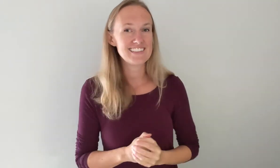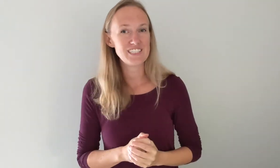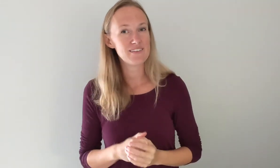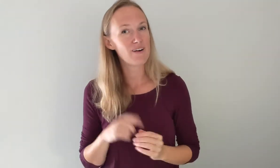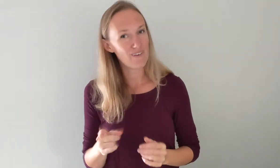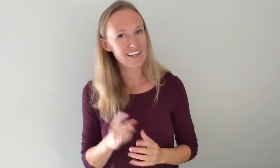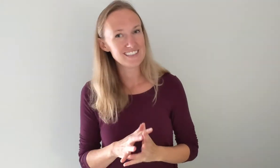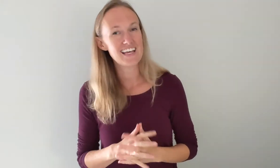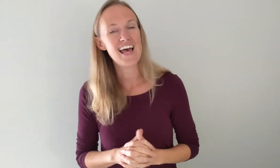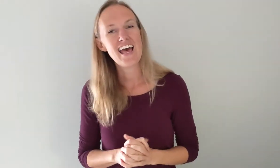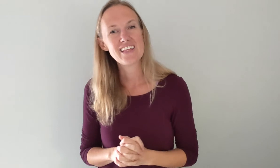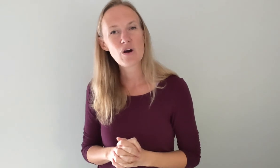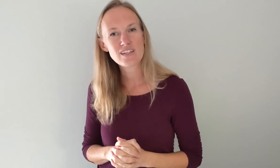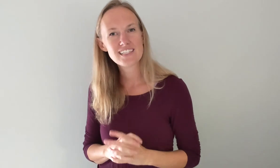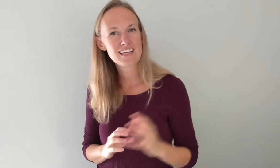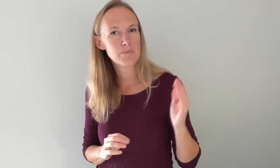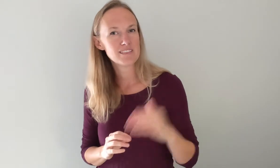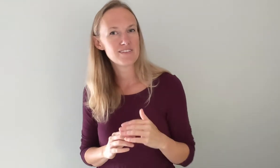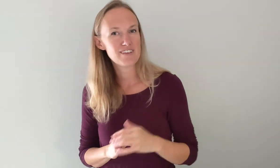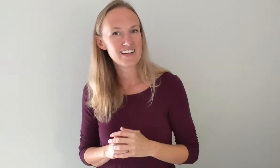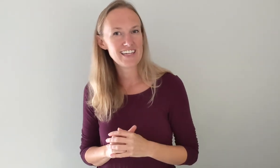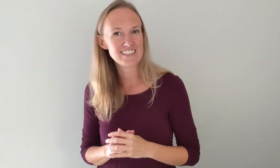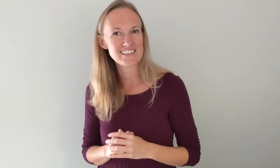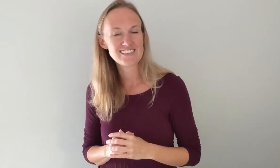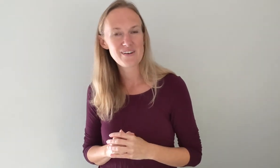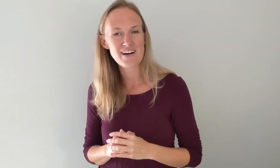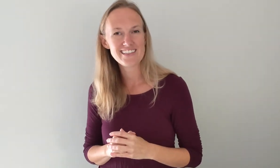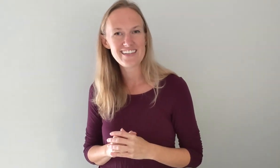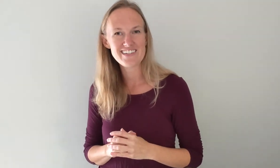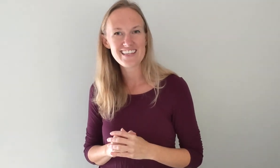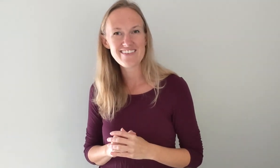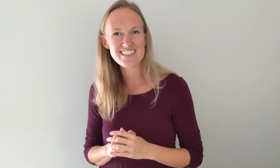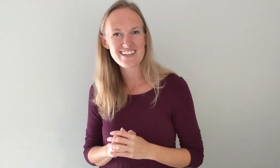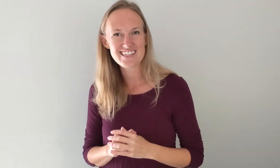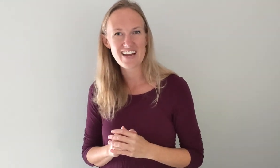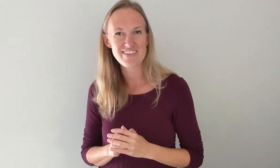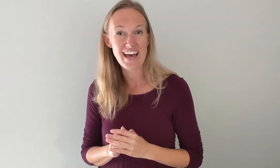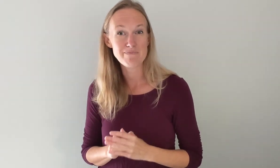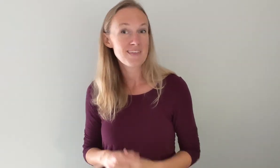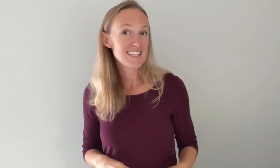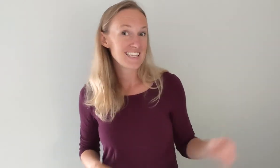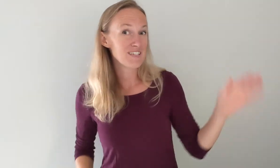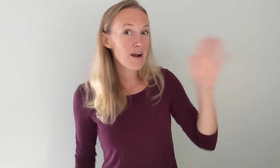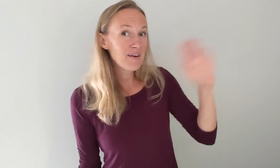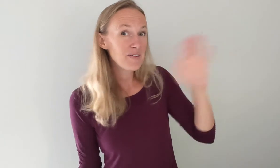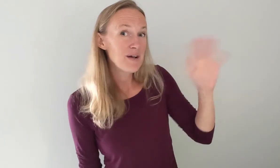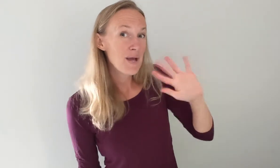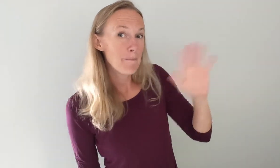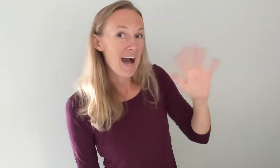teach you the chorus and the chorus has a couple different variations so I wanted to leave it leave us lots of time for that see you tomorrow bye